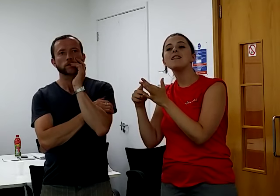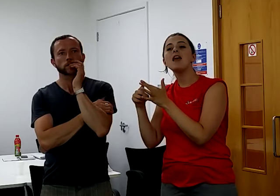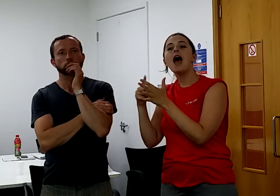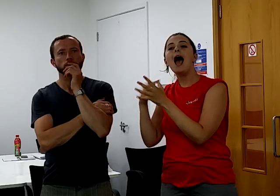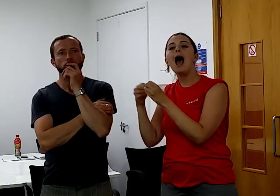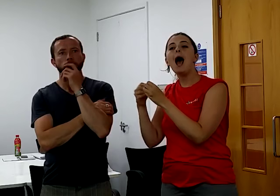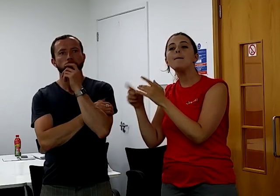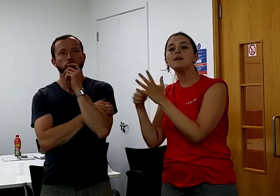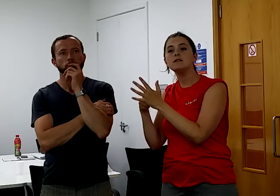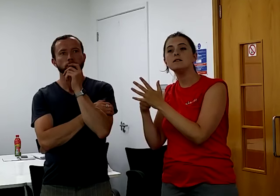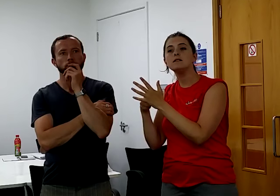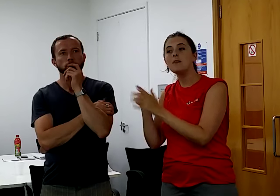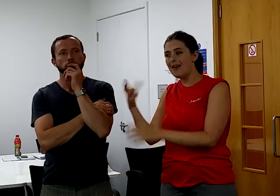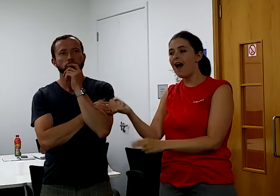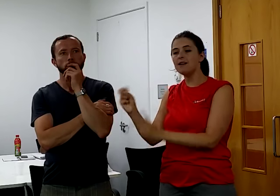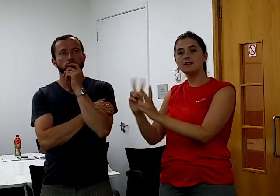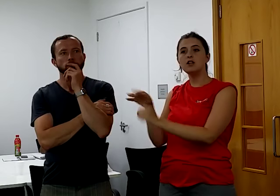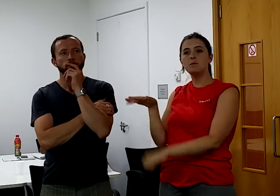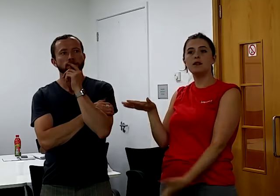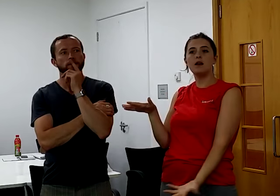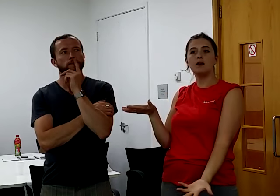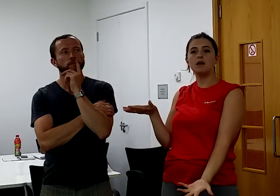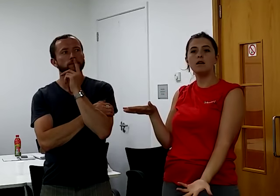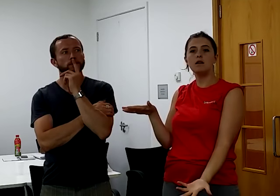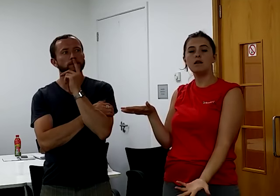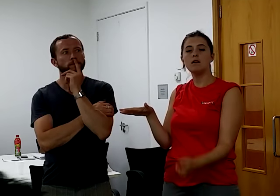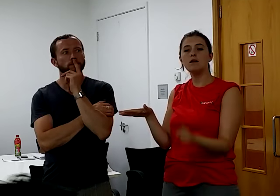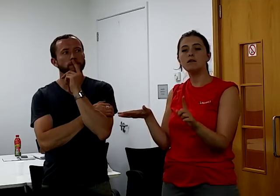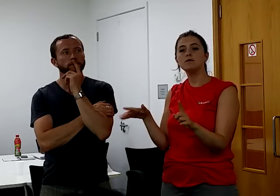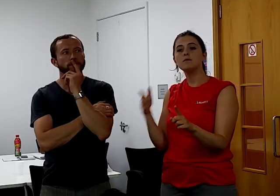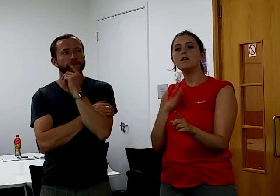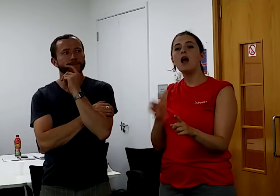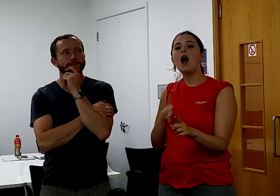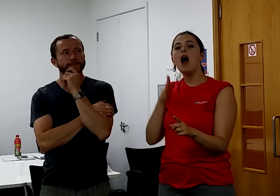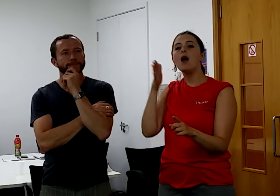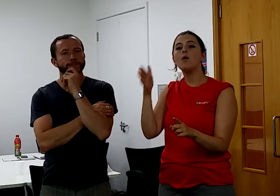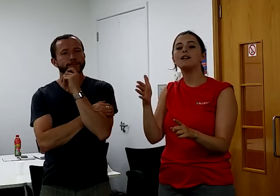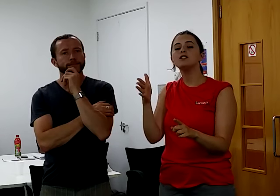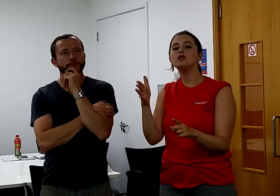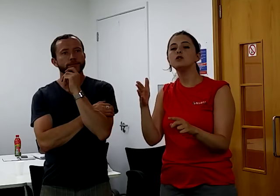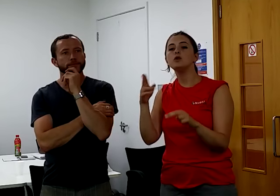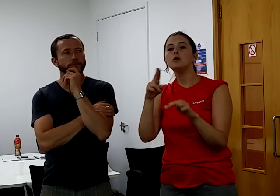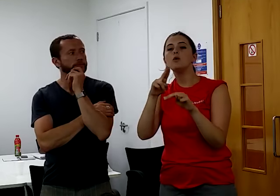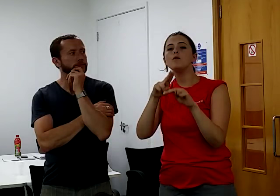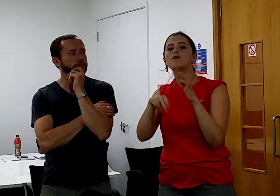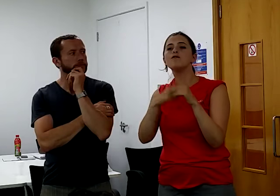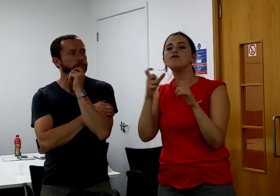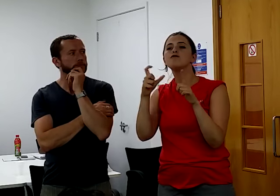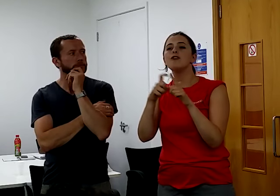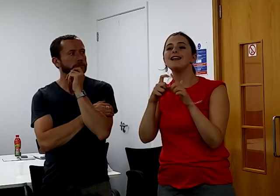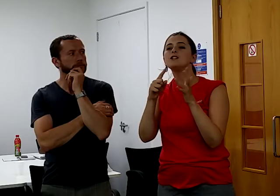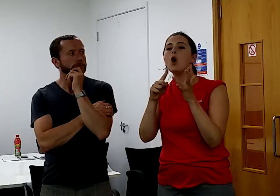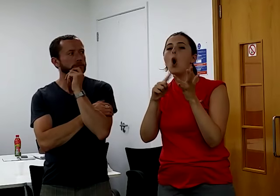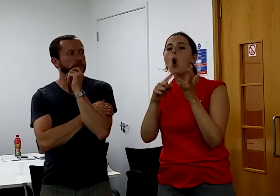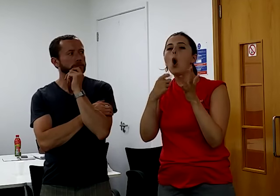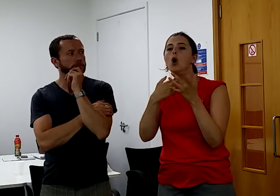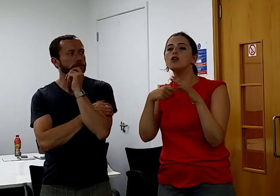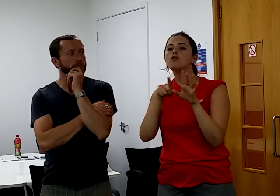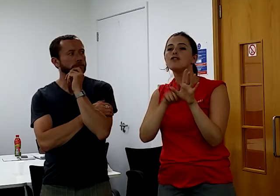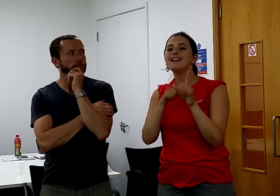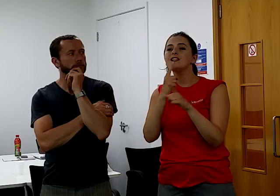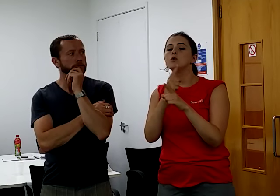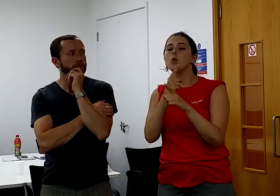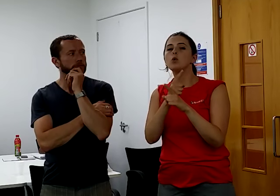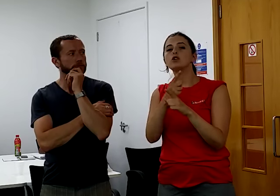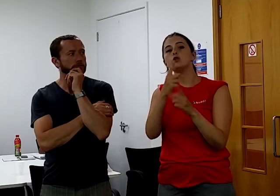people. There was an interpreter in that room. I went to see Ben Okri talk to Mr. Corbyn about poetry the